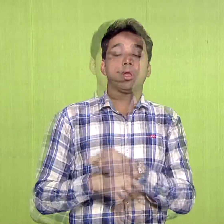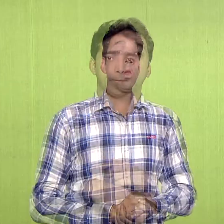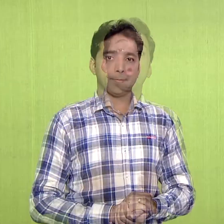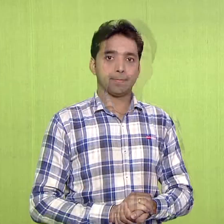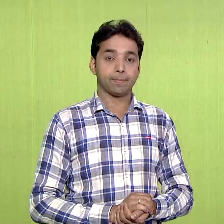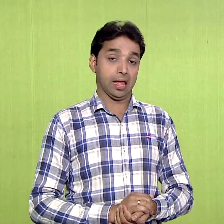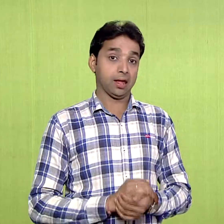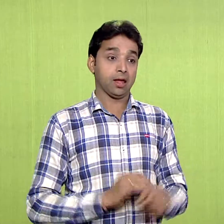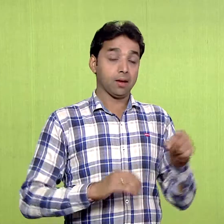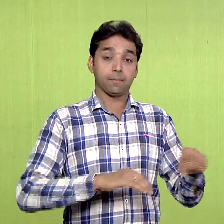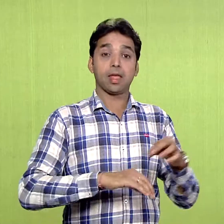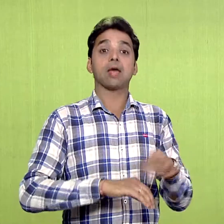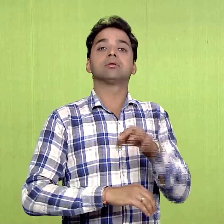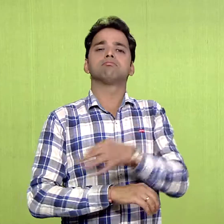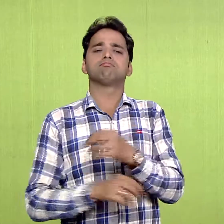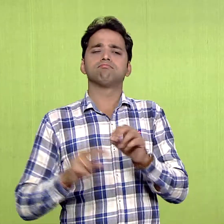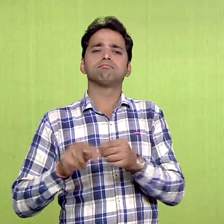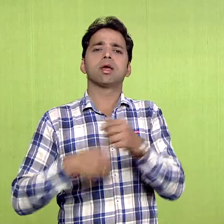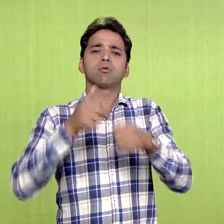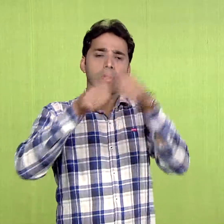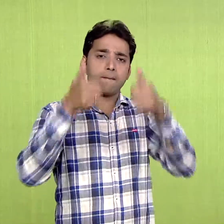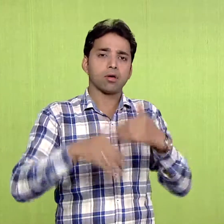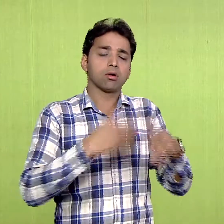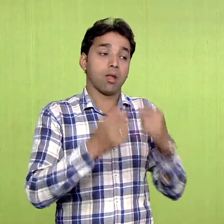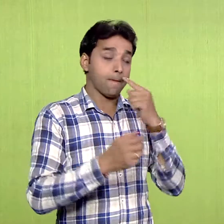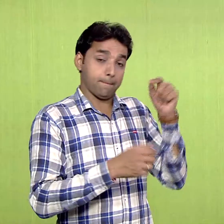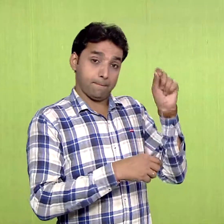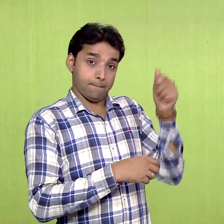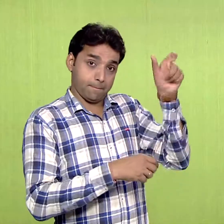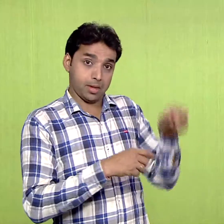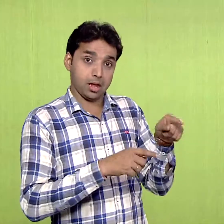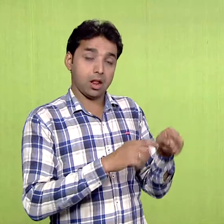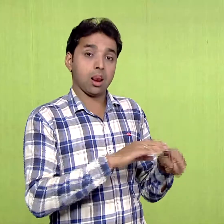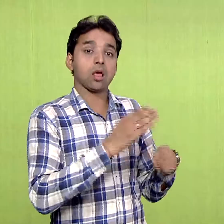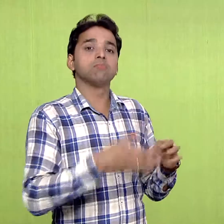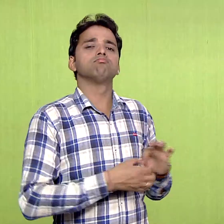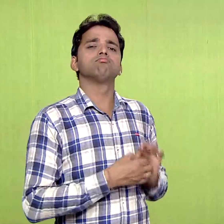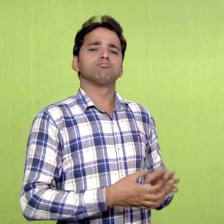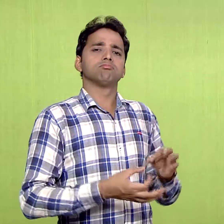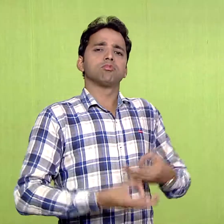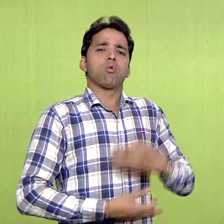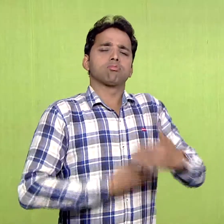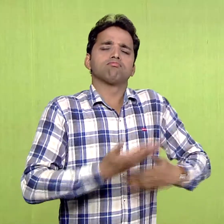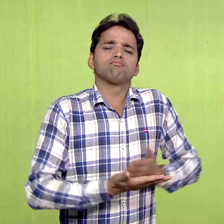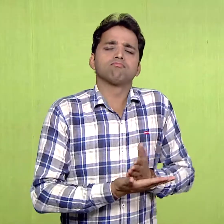A terracotta figure of a male in a yogic posture has also been